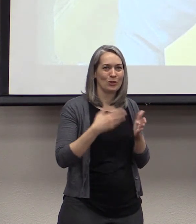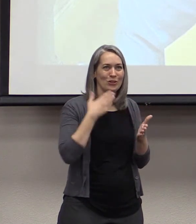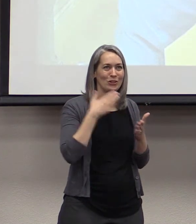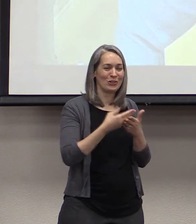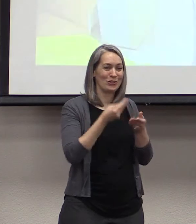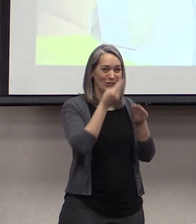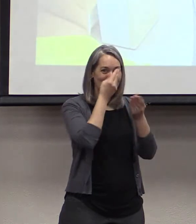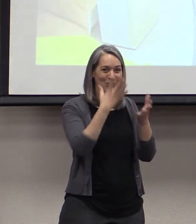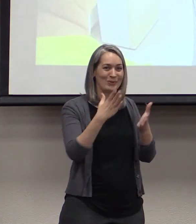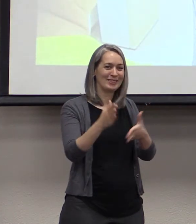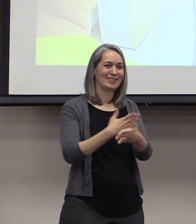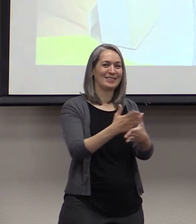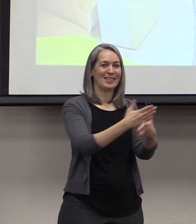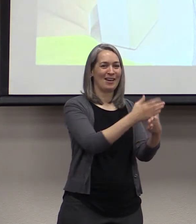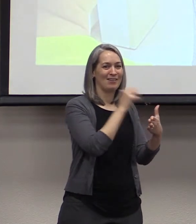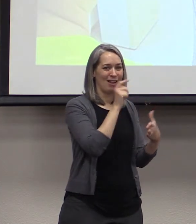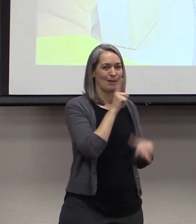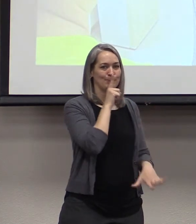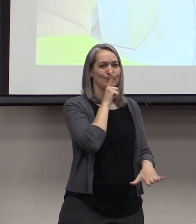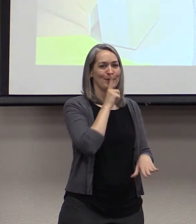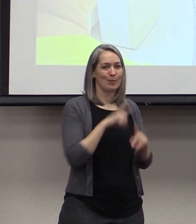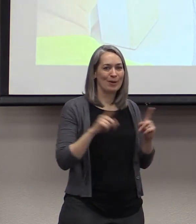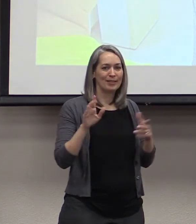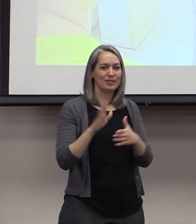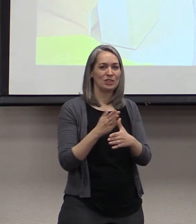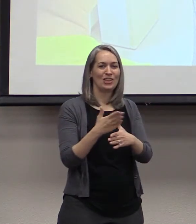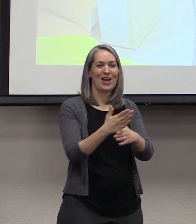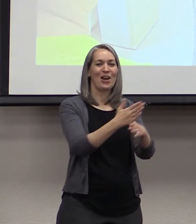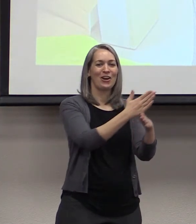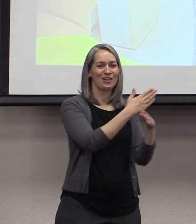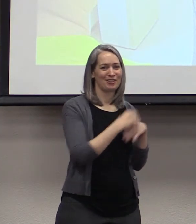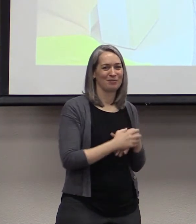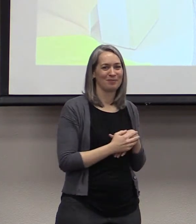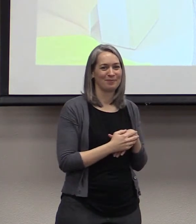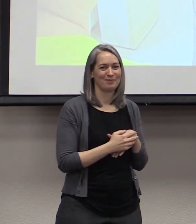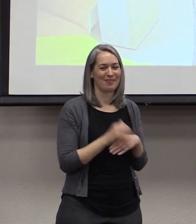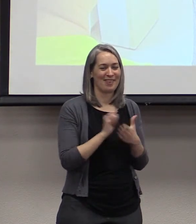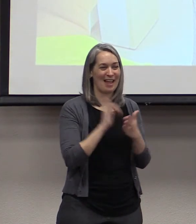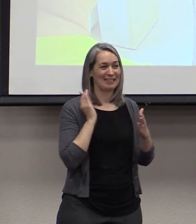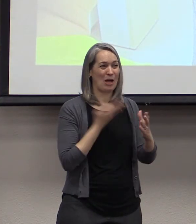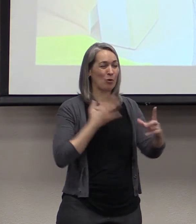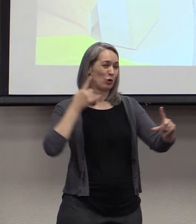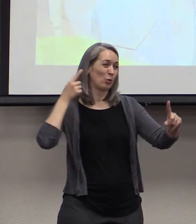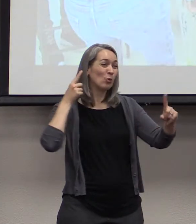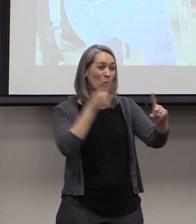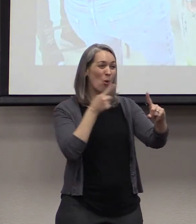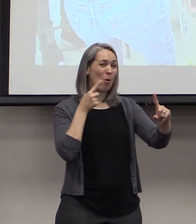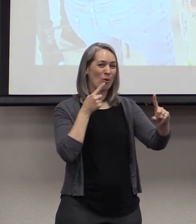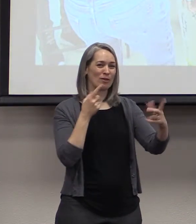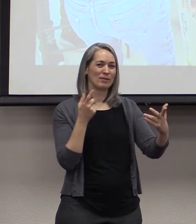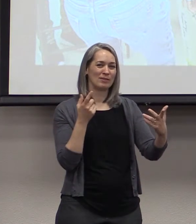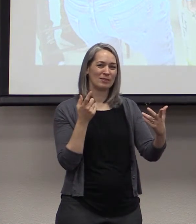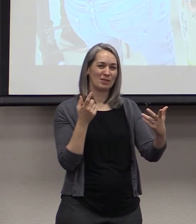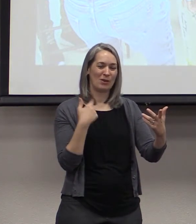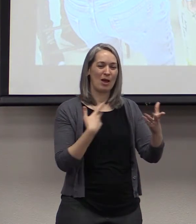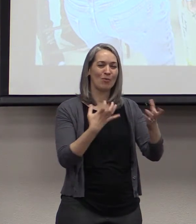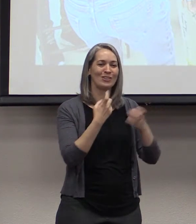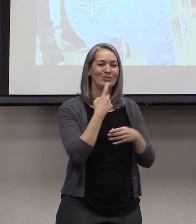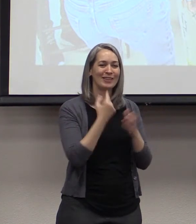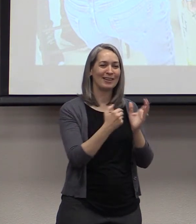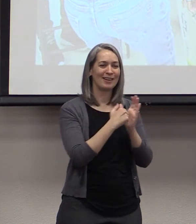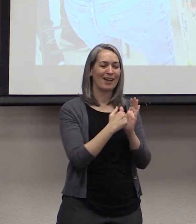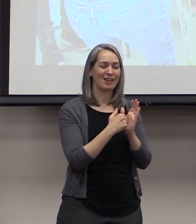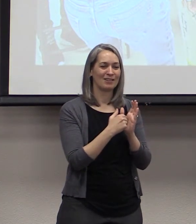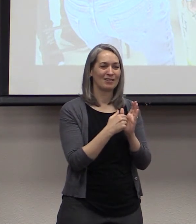news, not to keep it to ourselves, but to share it. And so that's our goal at Disciple Trips. And I just want to say again,